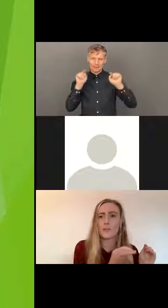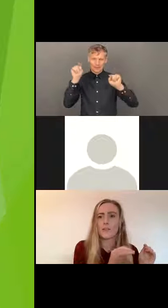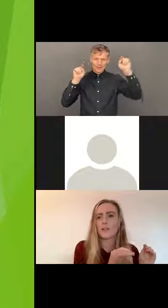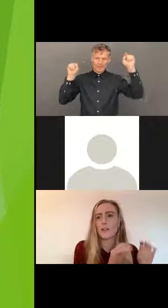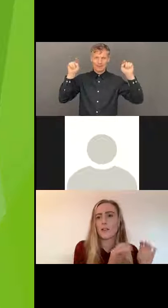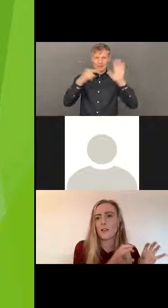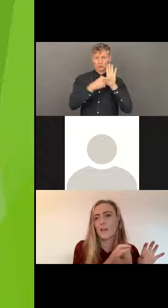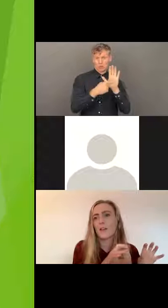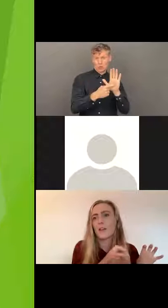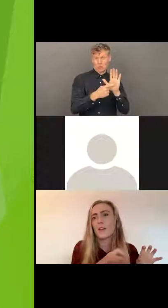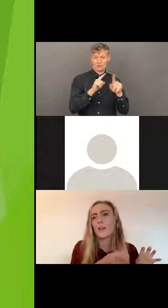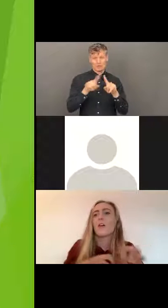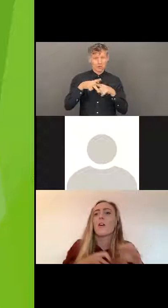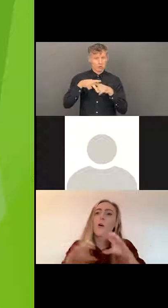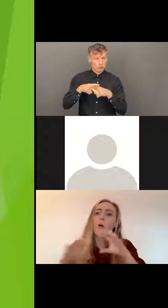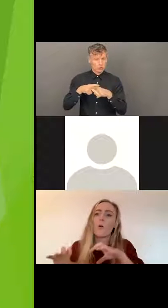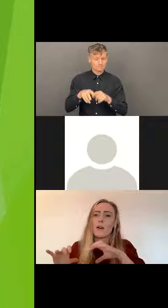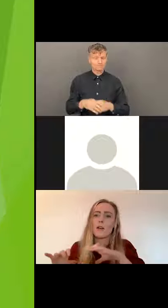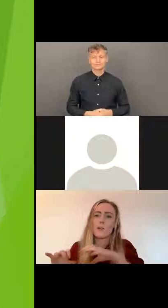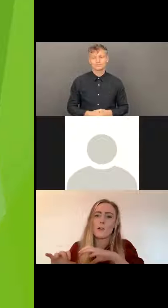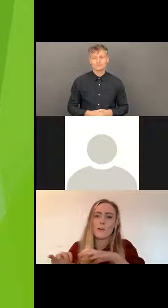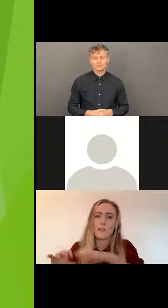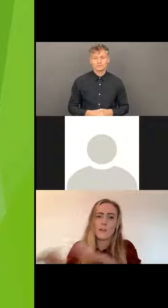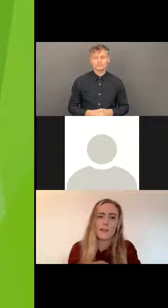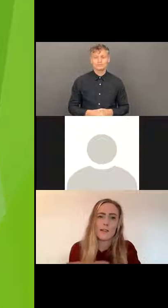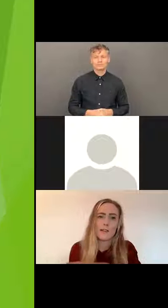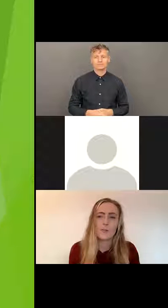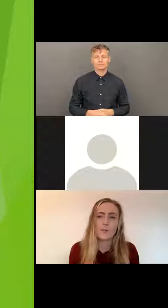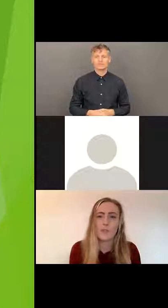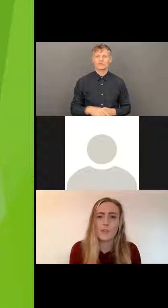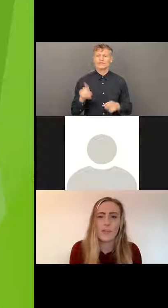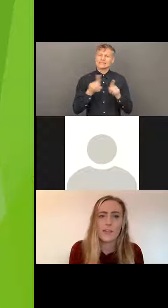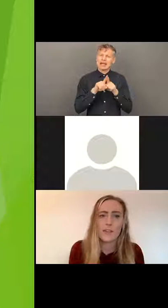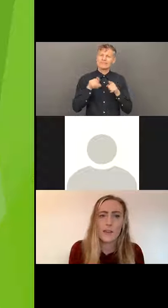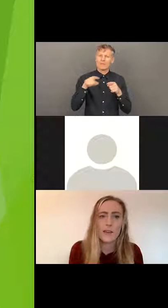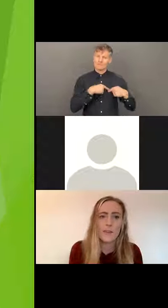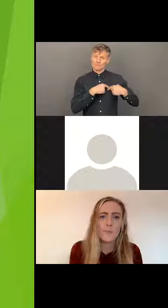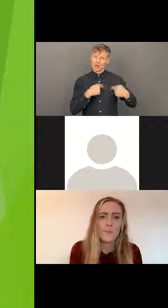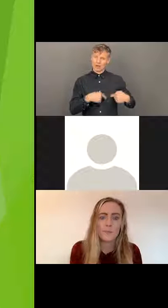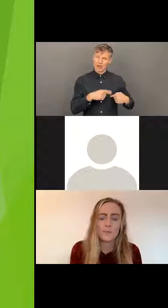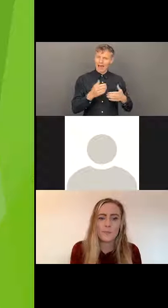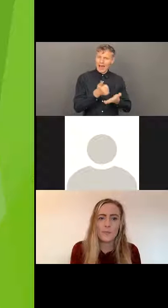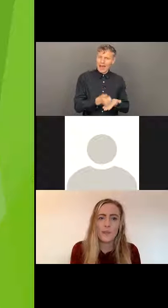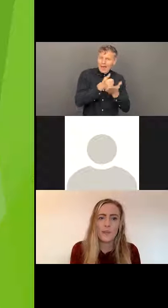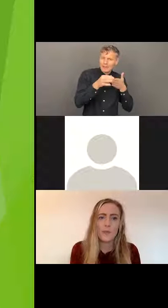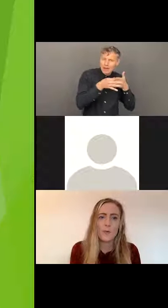national organisation in country or an organisation in the Global South.